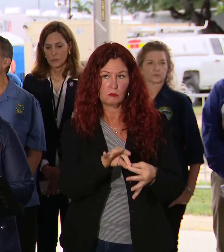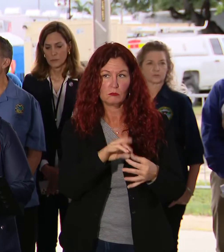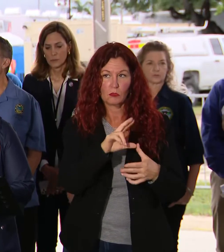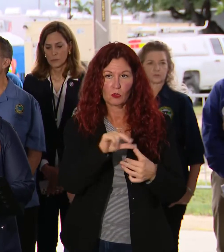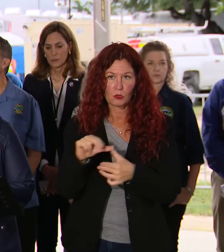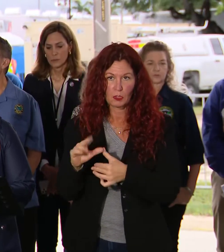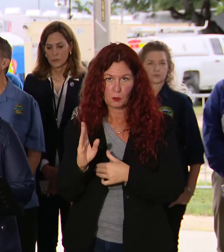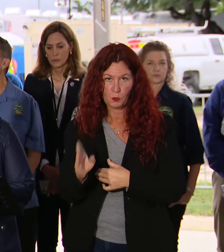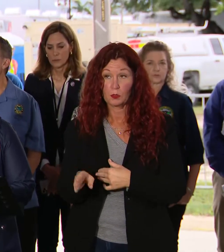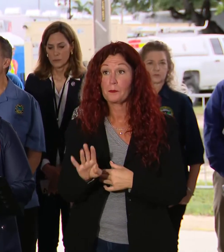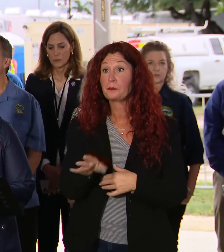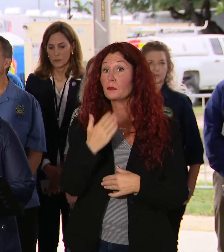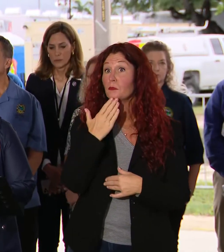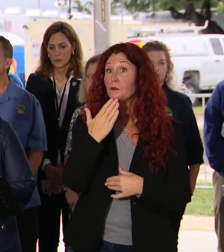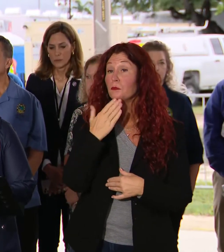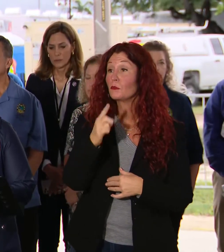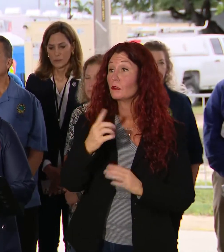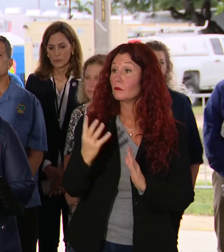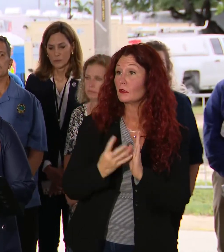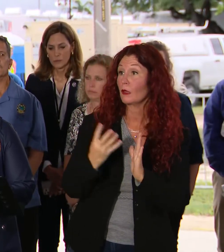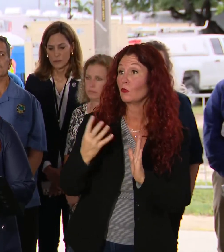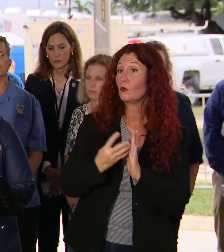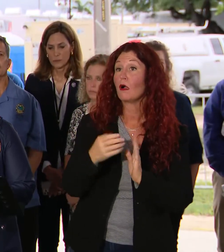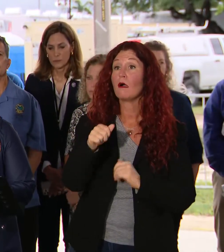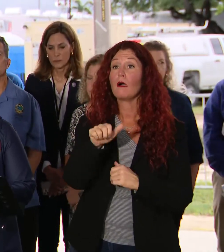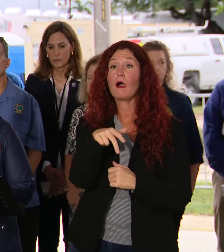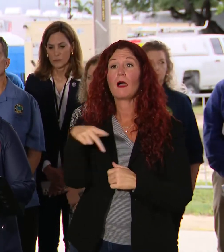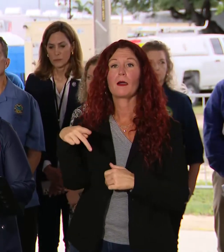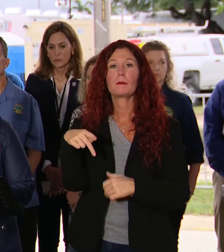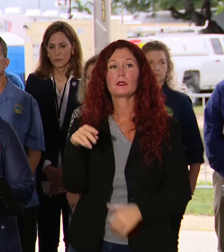app. You can get it also the details from